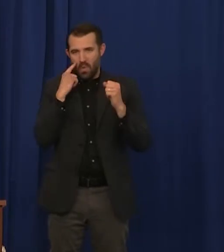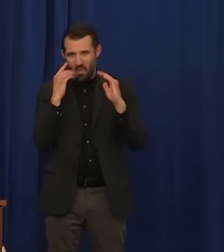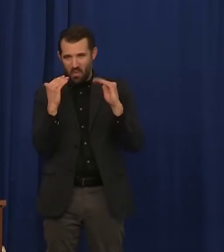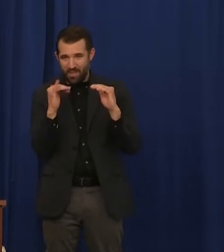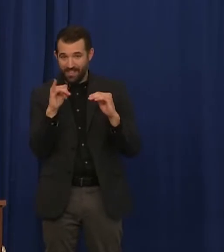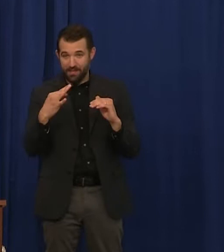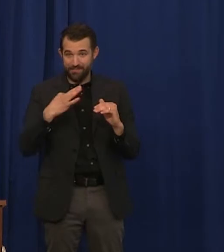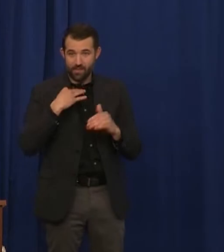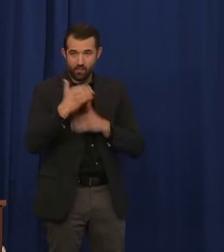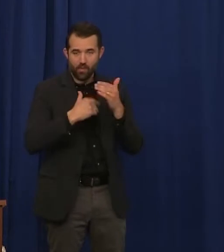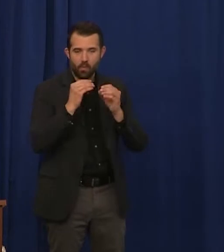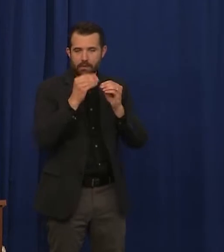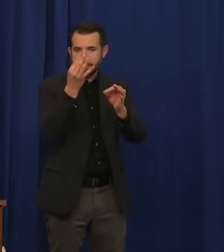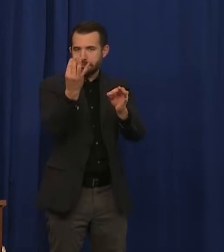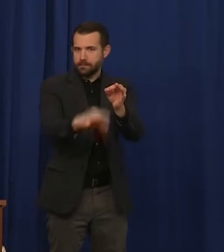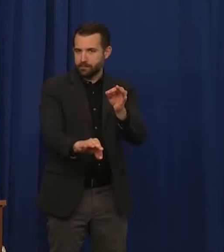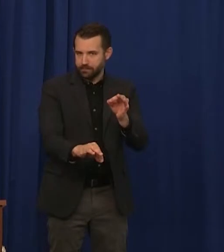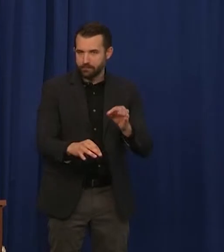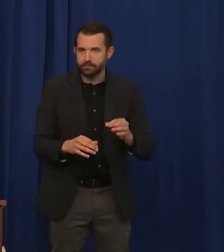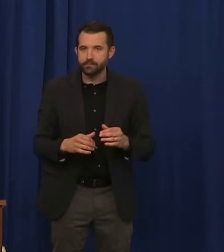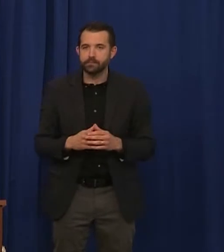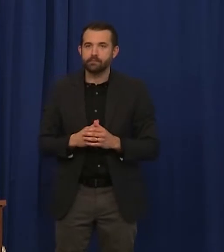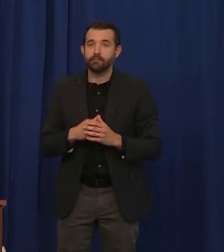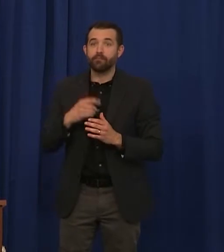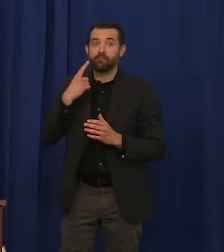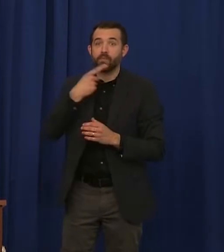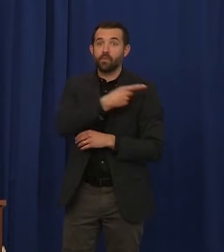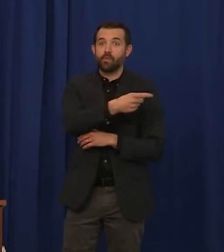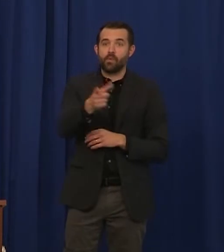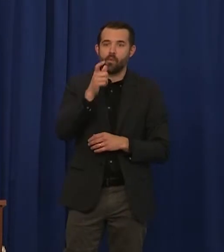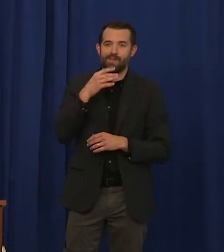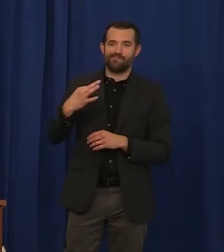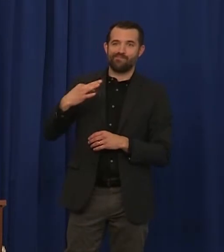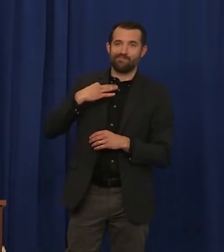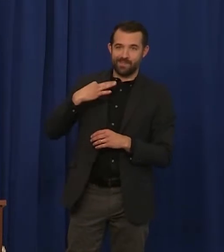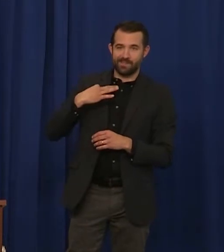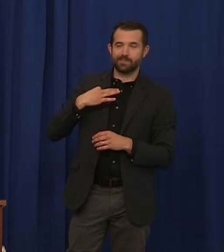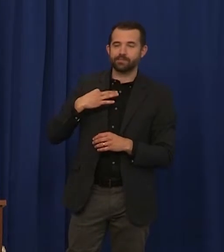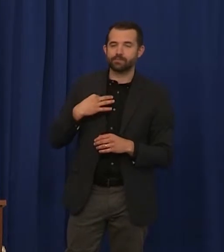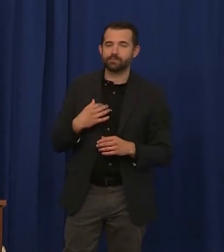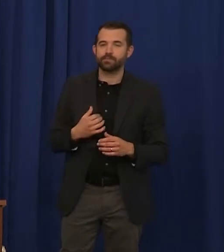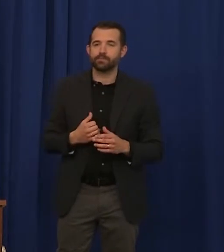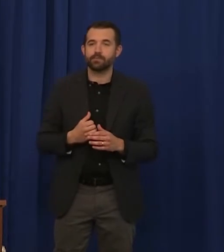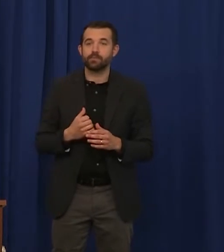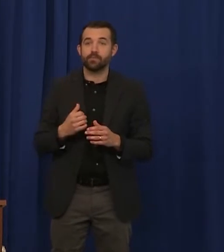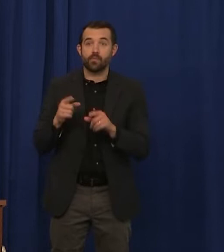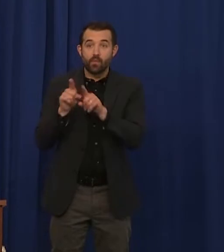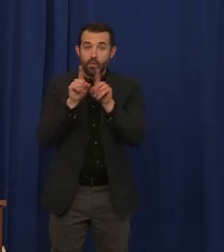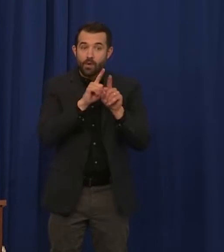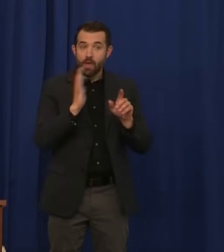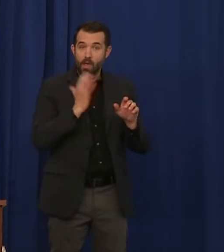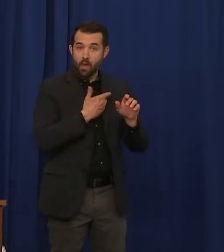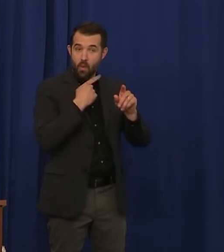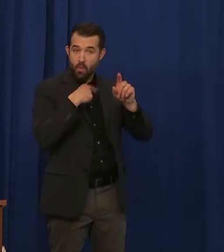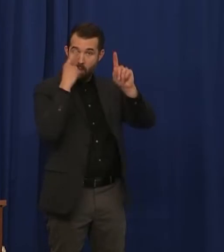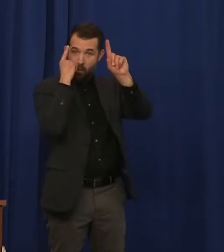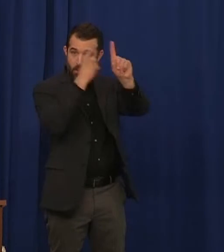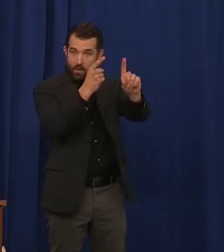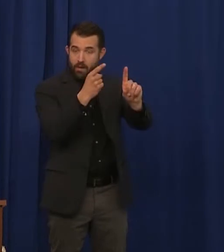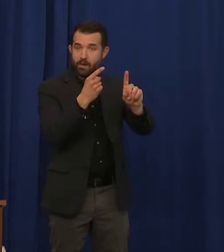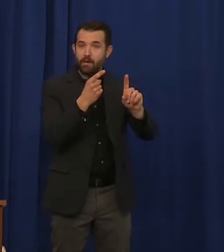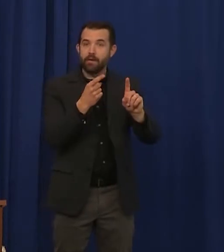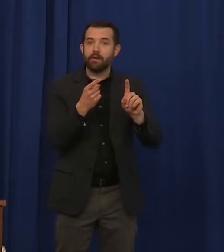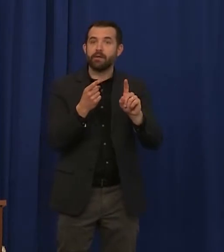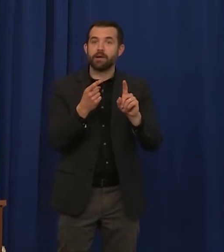application process for people who are applying for these claims. And also, our goal is to have a kind